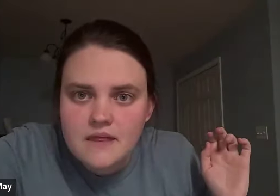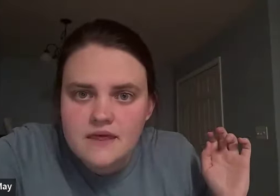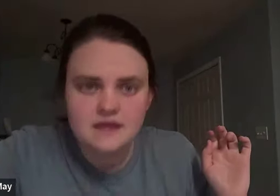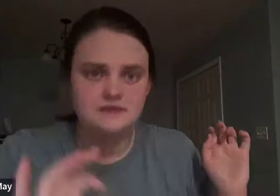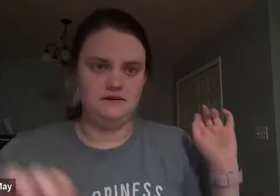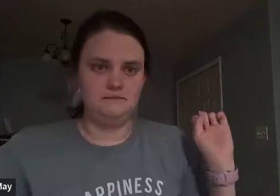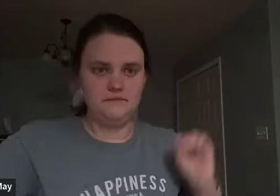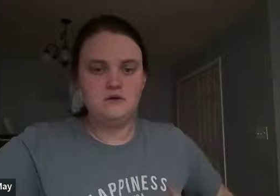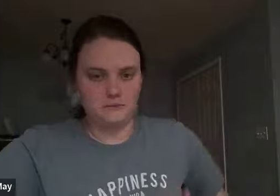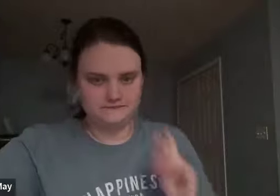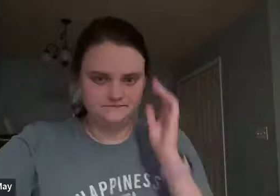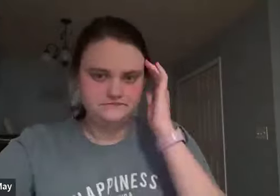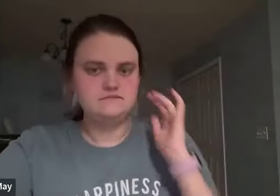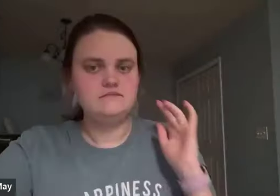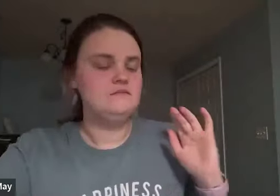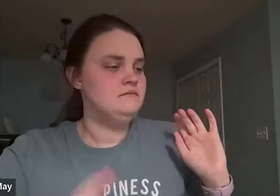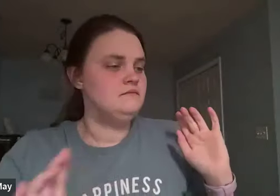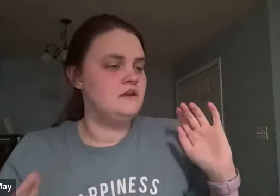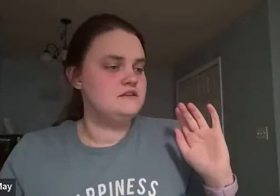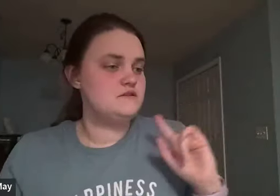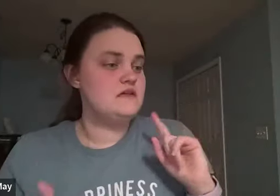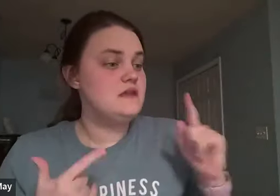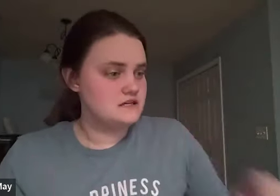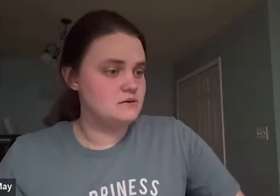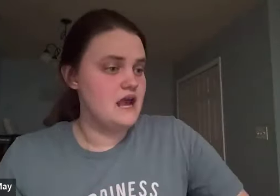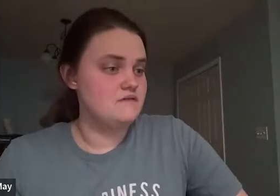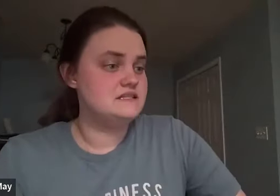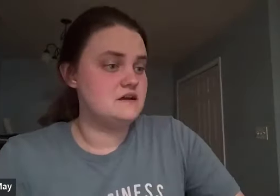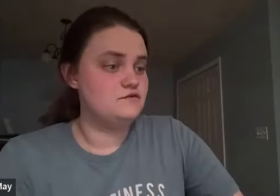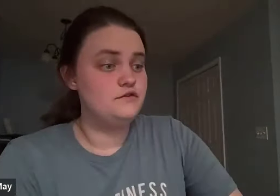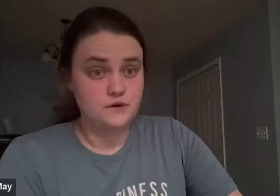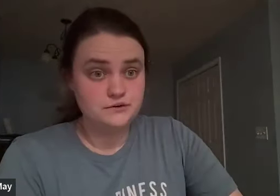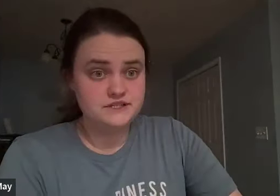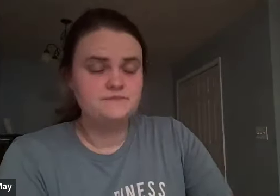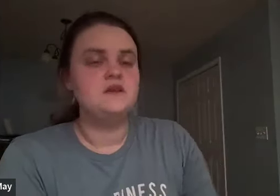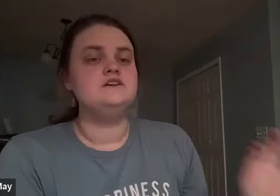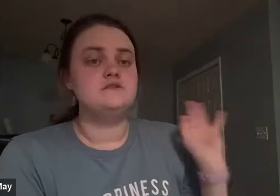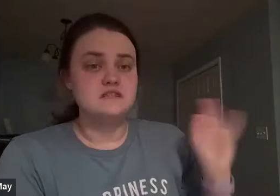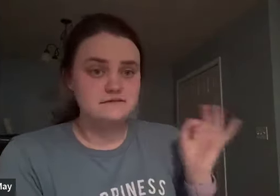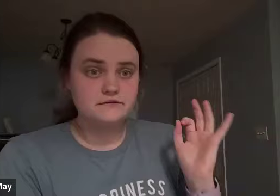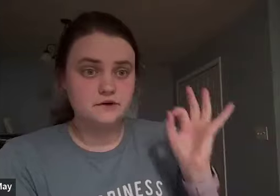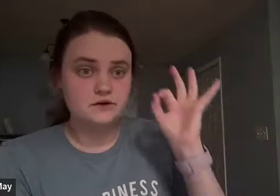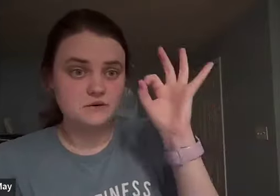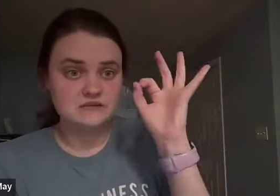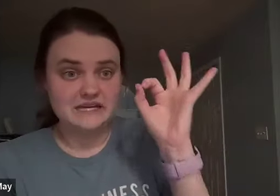And then there. Okay. So then the next one I have is the sign for fruit. So the sign for fruit is going to be an